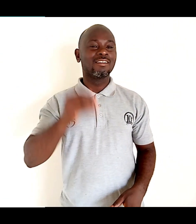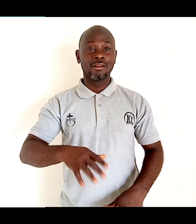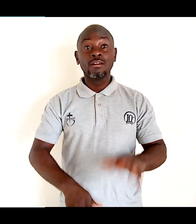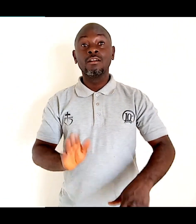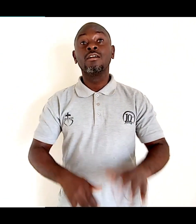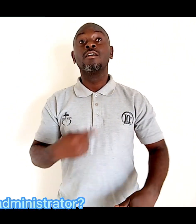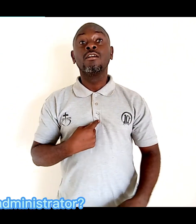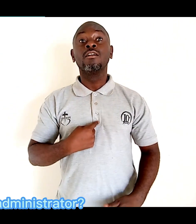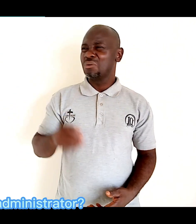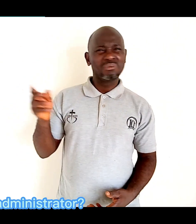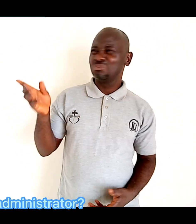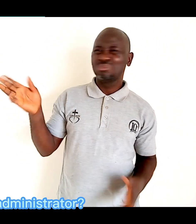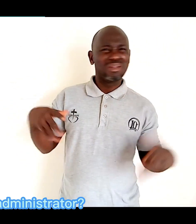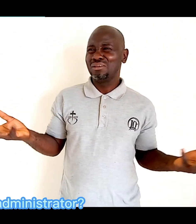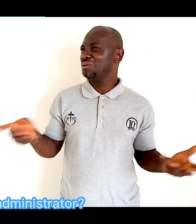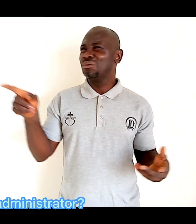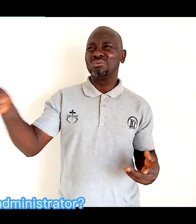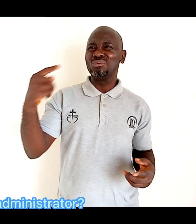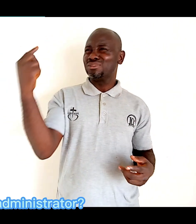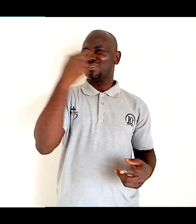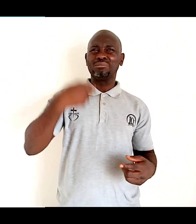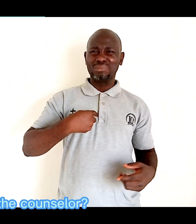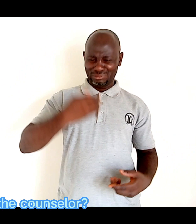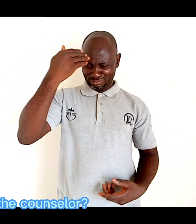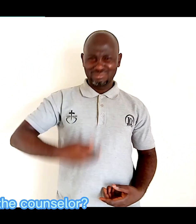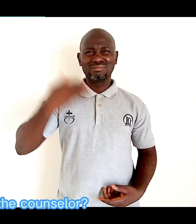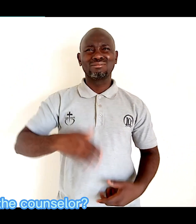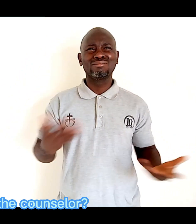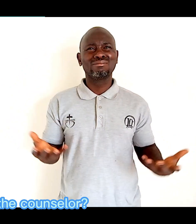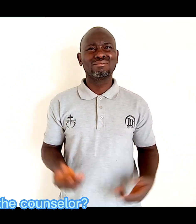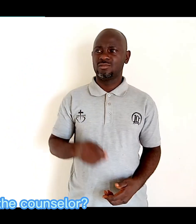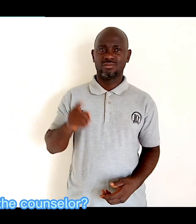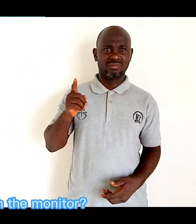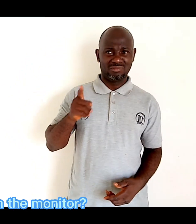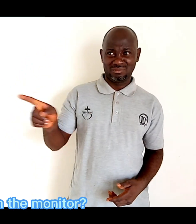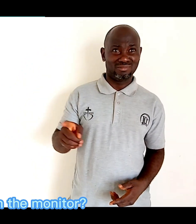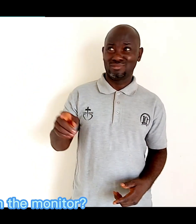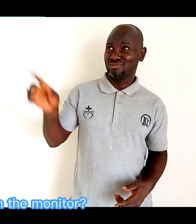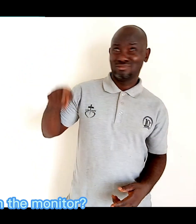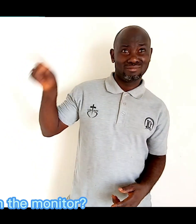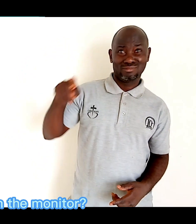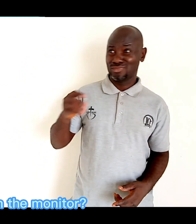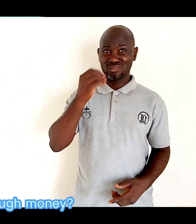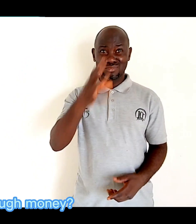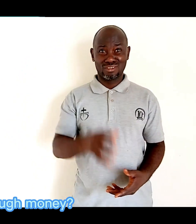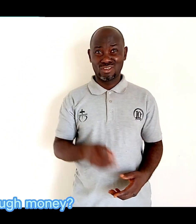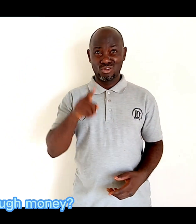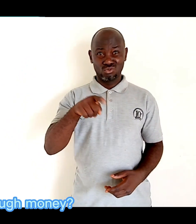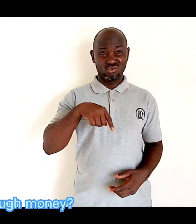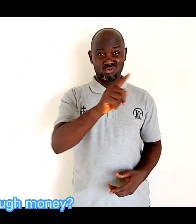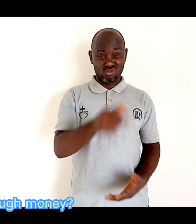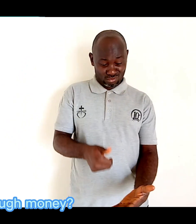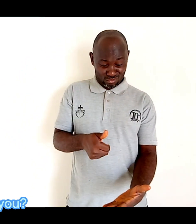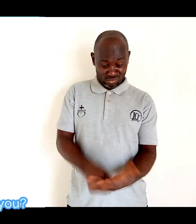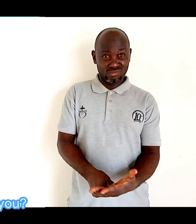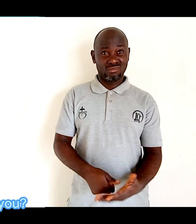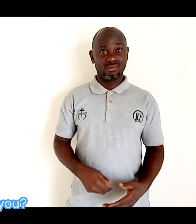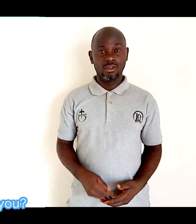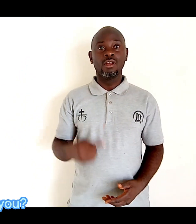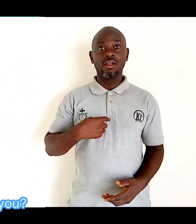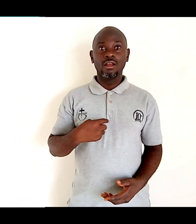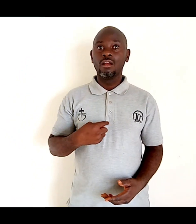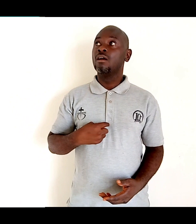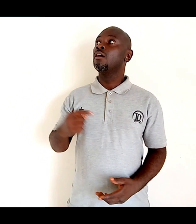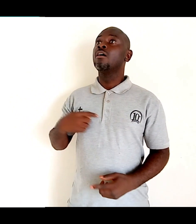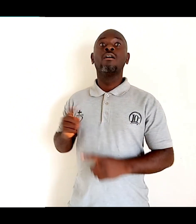senator? Is your father the administrator? Are you related to the counselor? Tell me, do you own a monitor? Do you have enough money? Who are